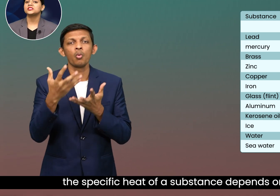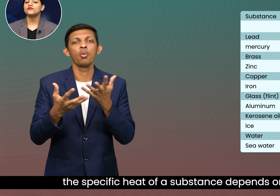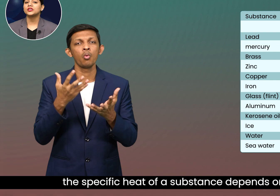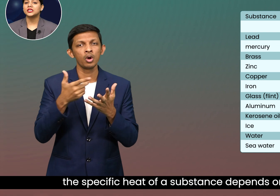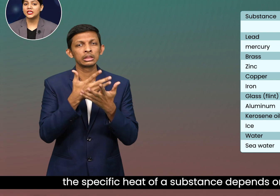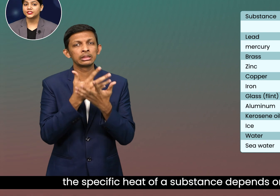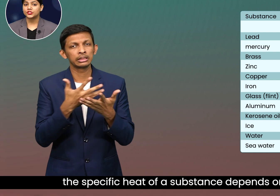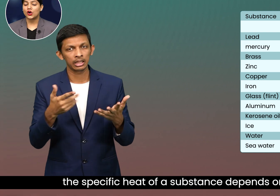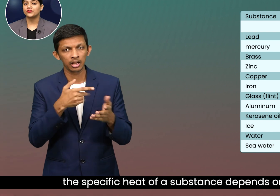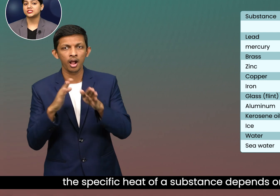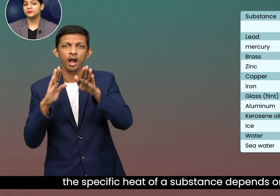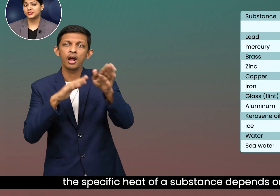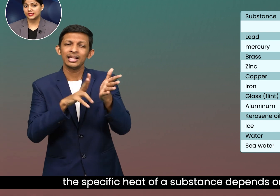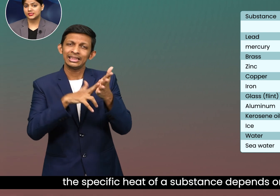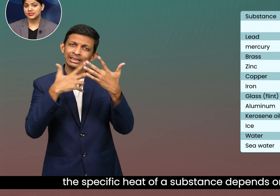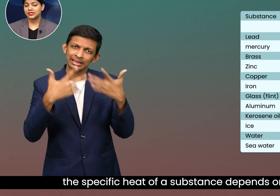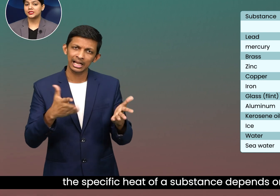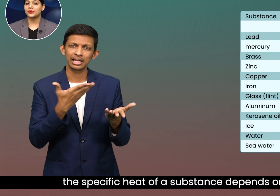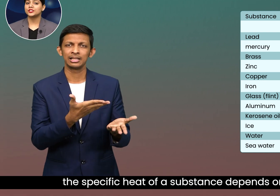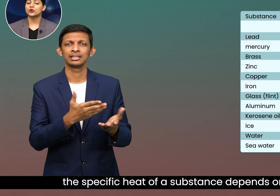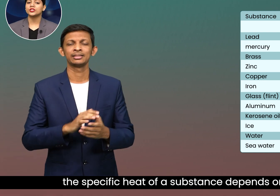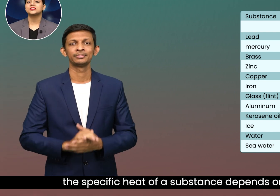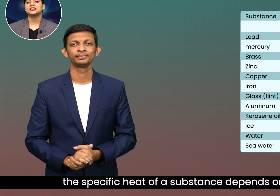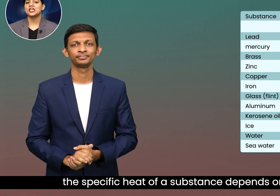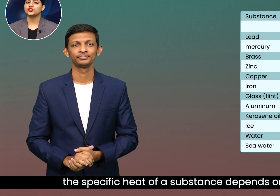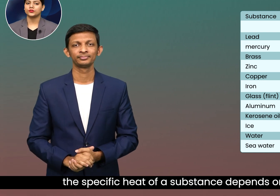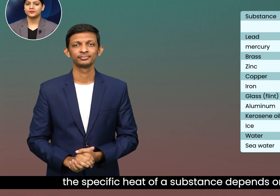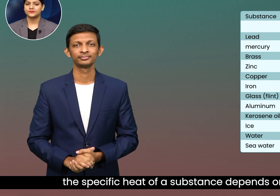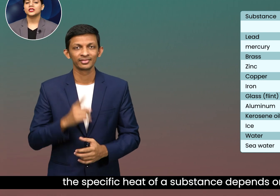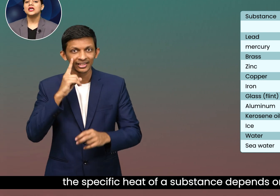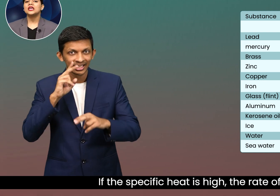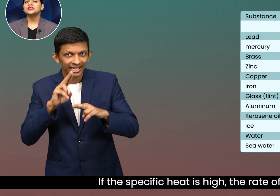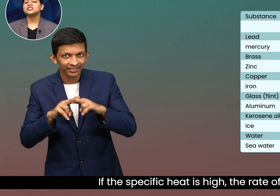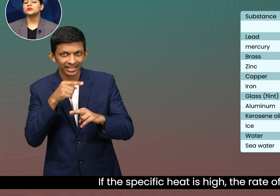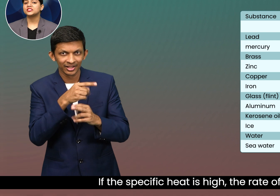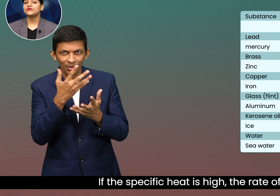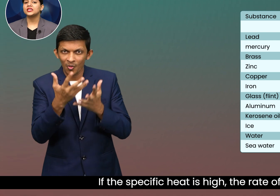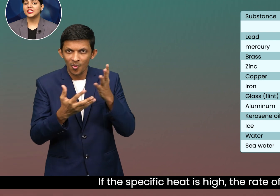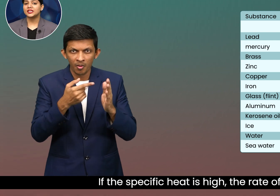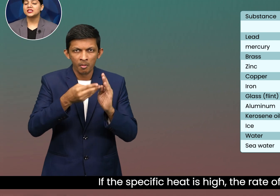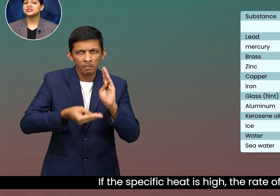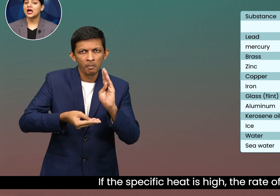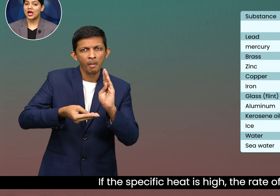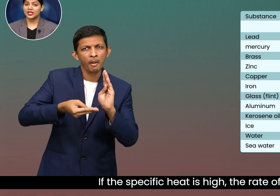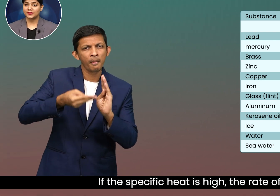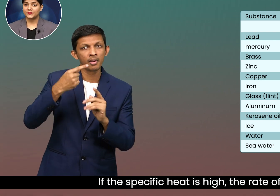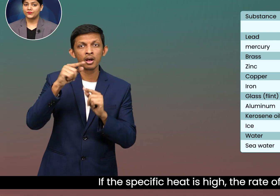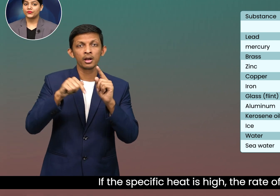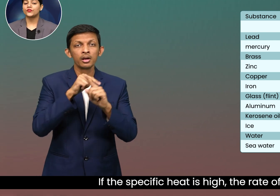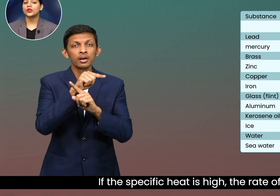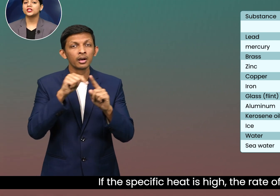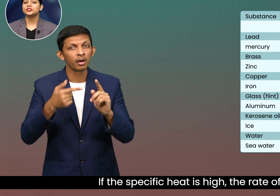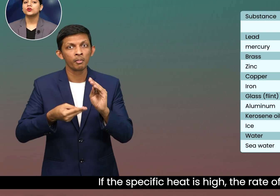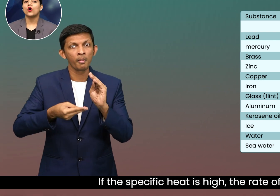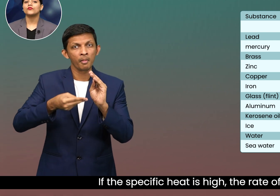the specific heat of a substance depends on its nature. If the specific heat is high,